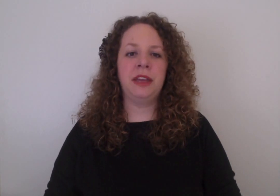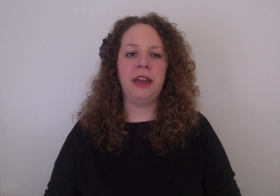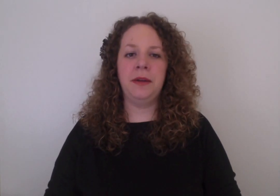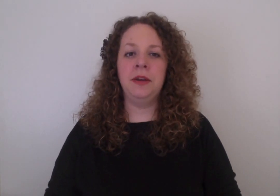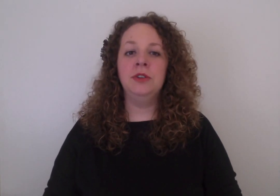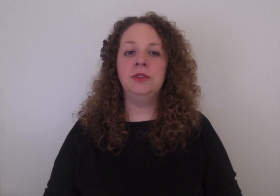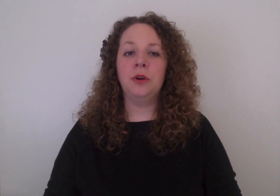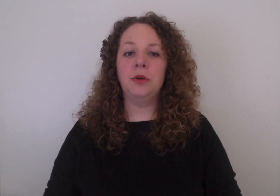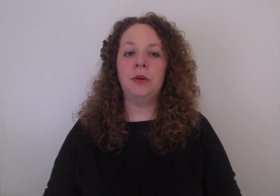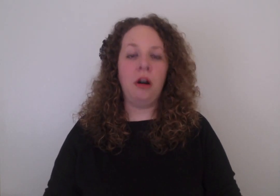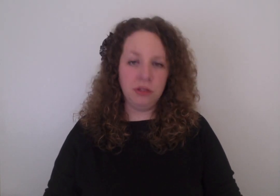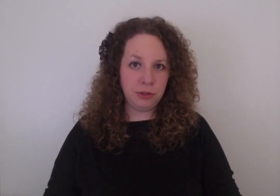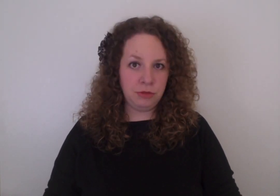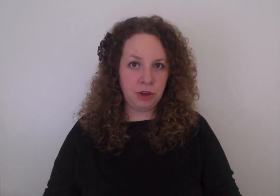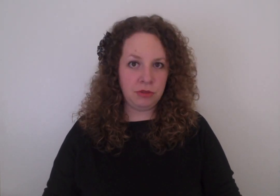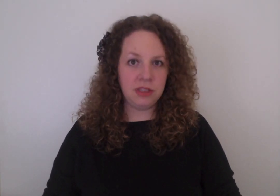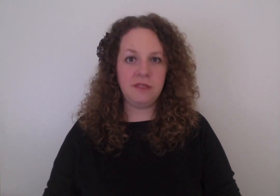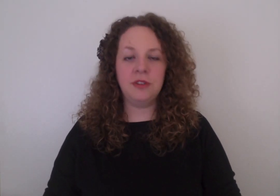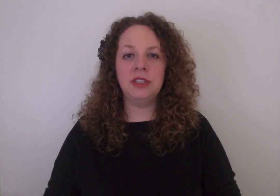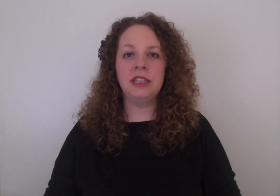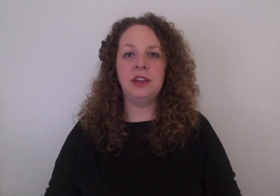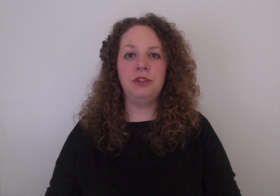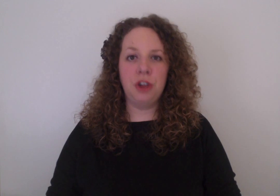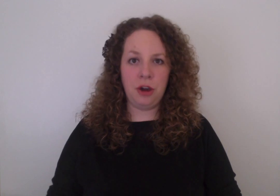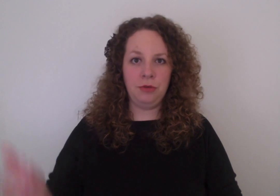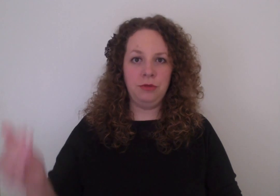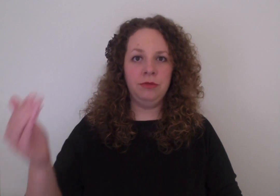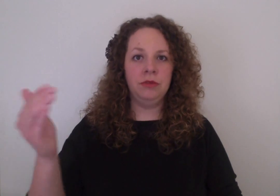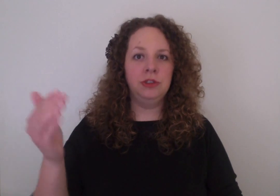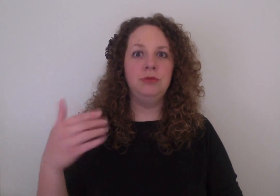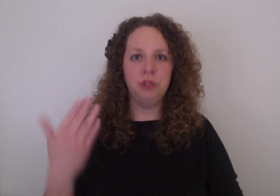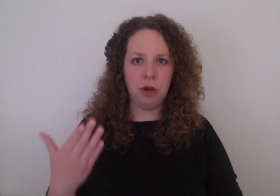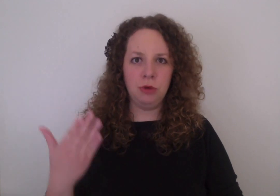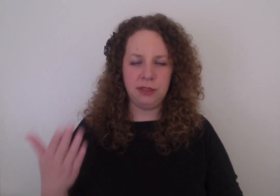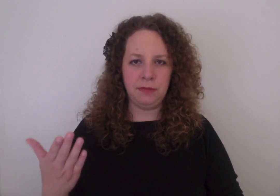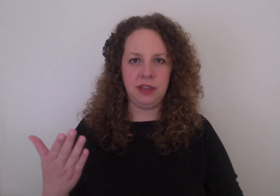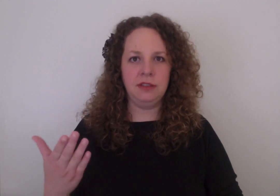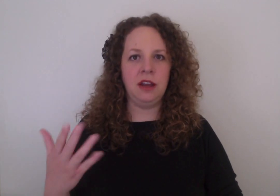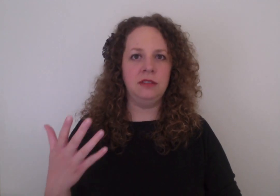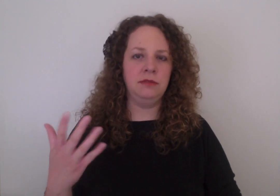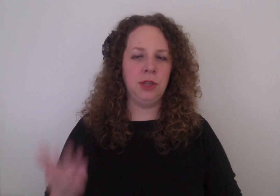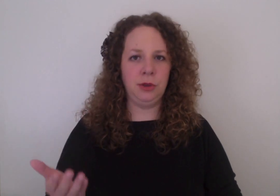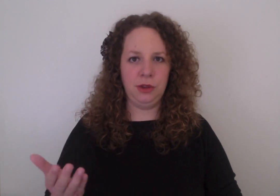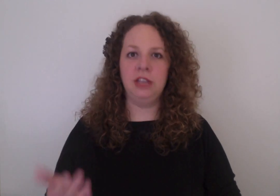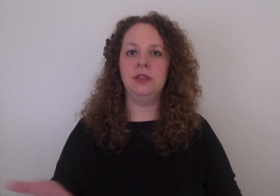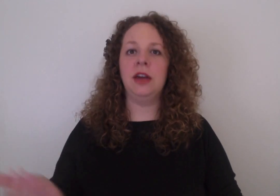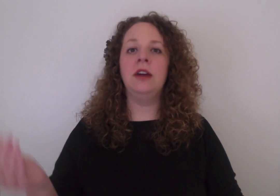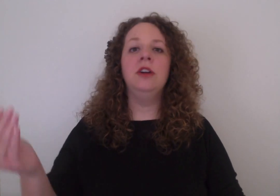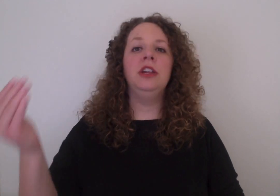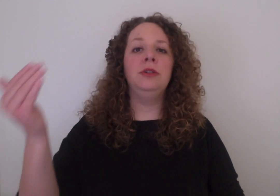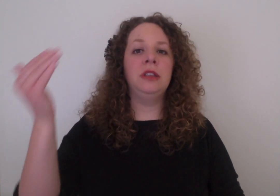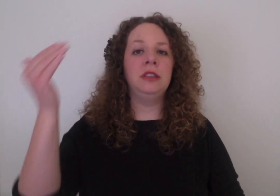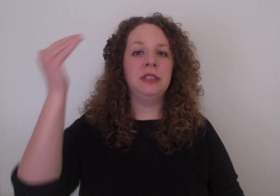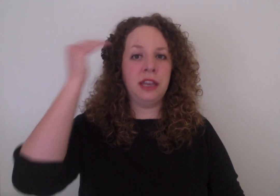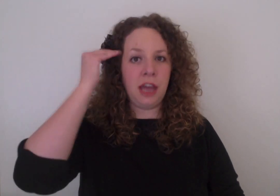okay, so also note that for the sign no, to know something, not no, you can't do that, you can sign it up